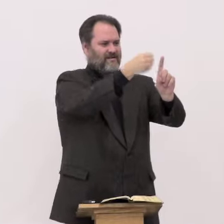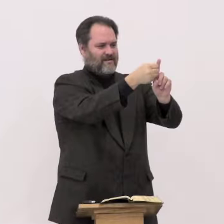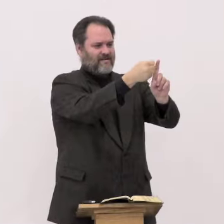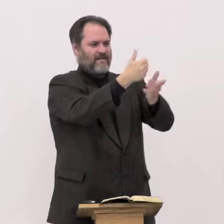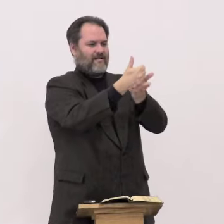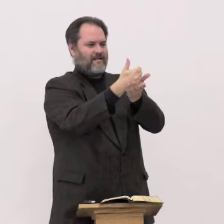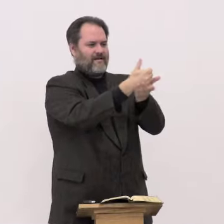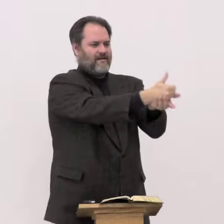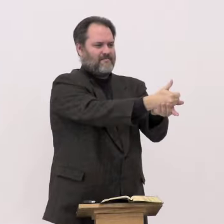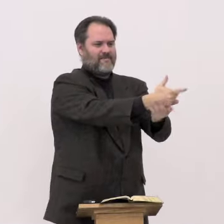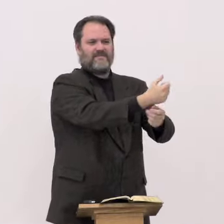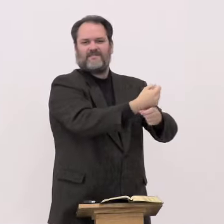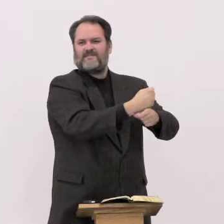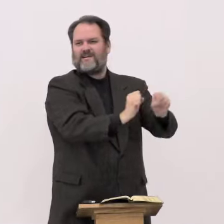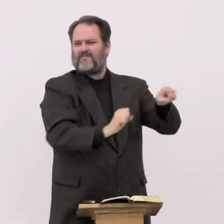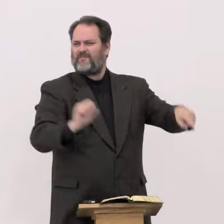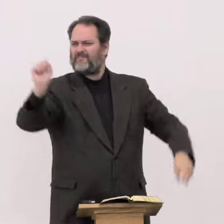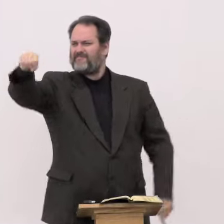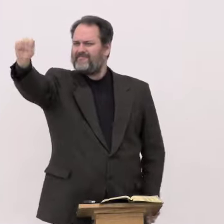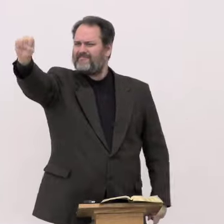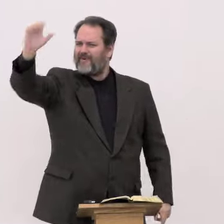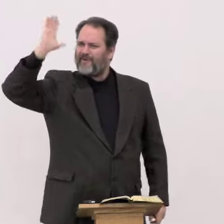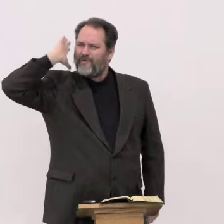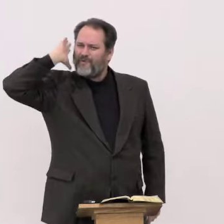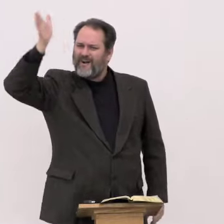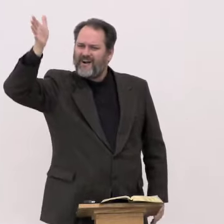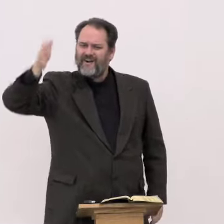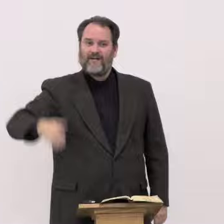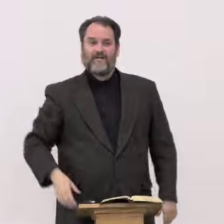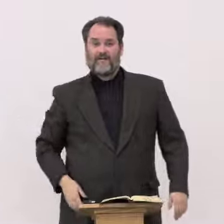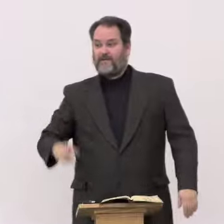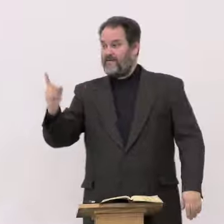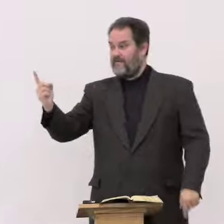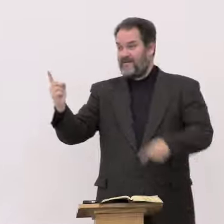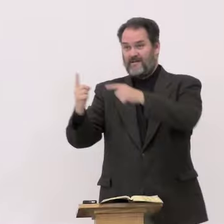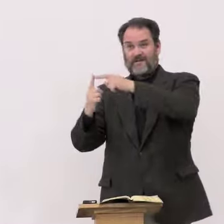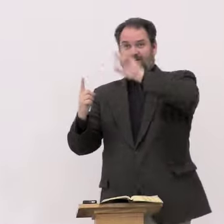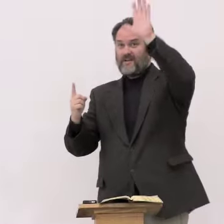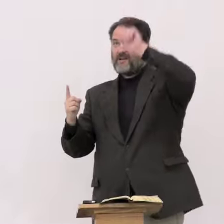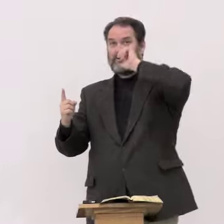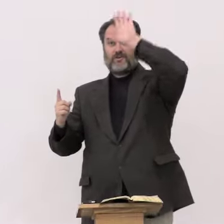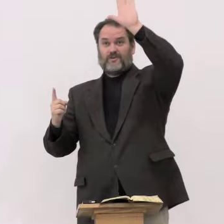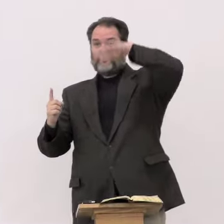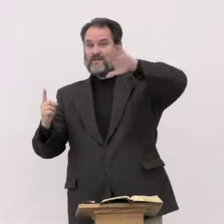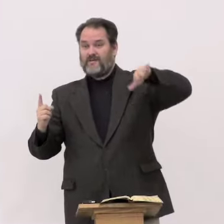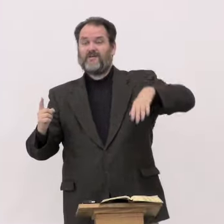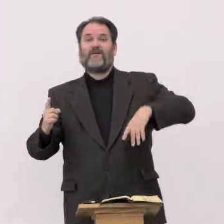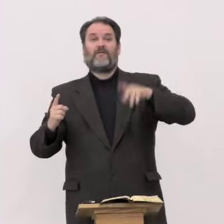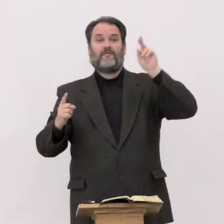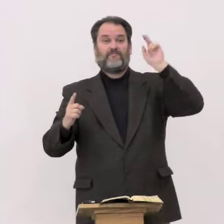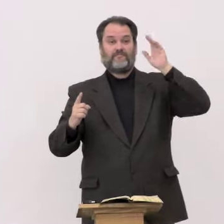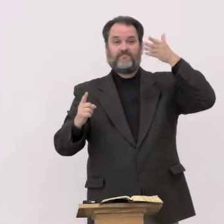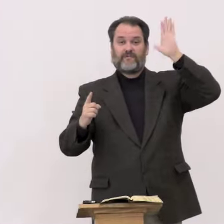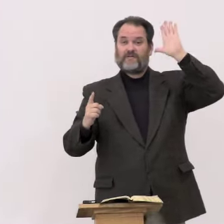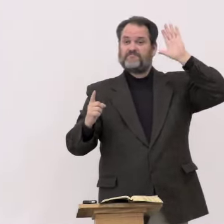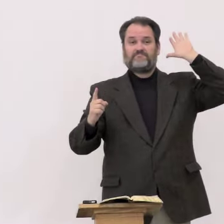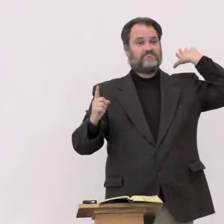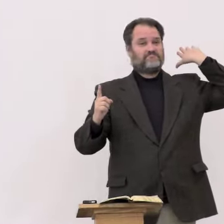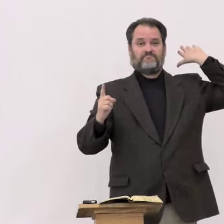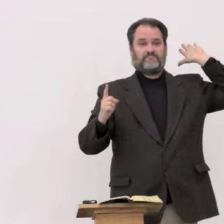heart. And if he wanted to, he will take someone to help someone that